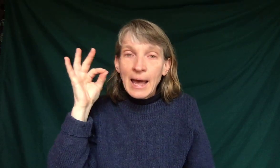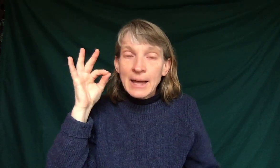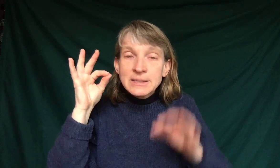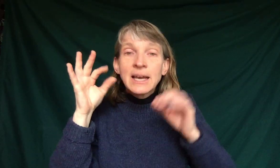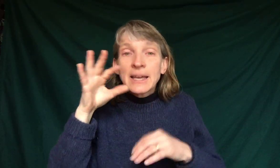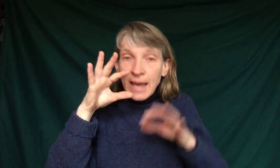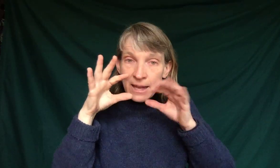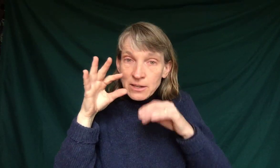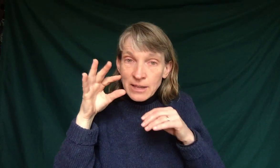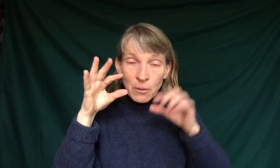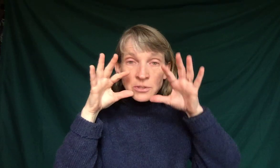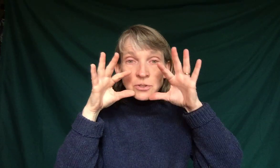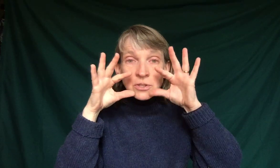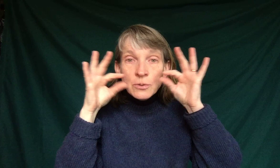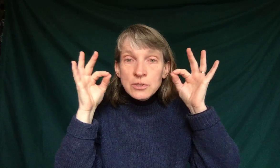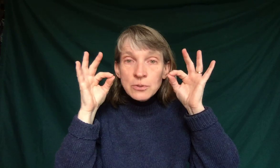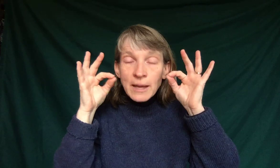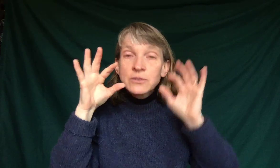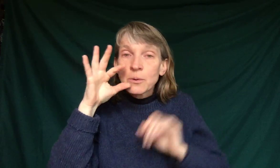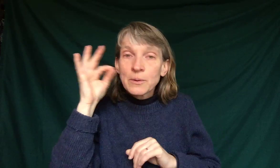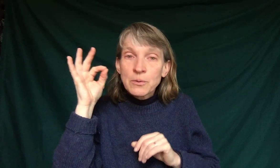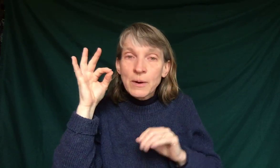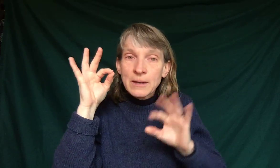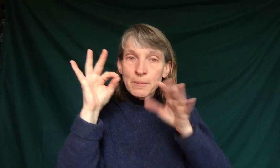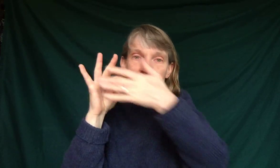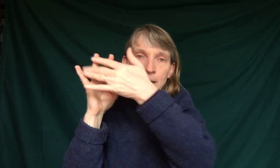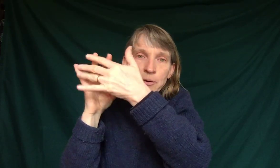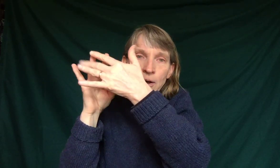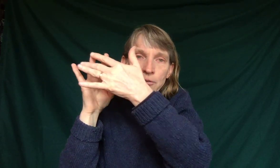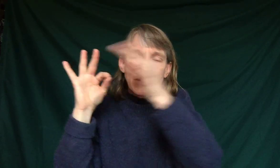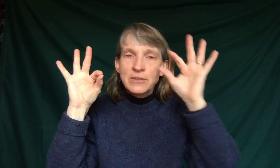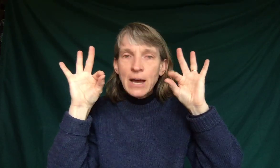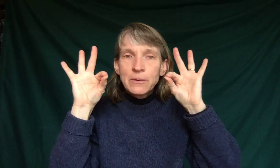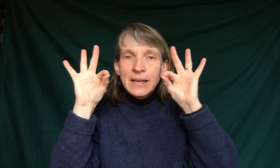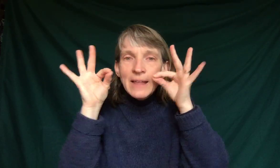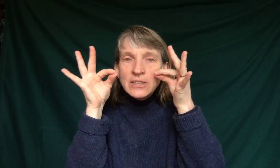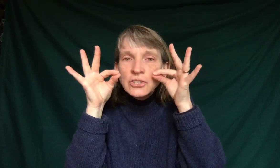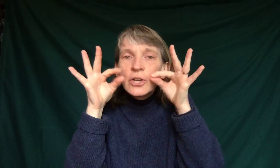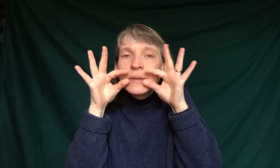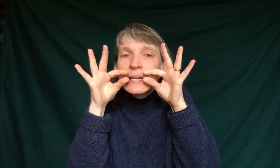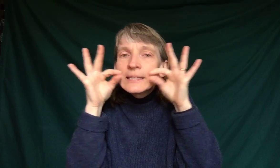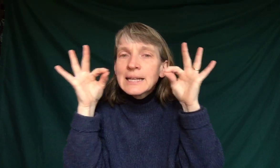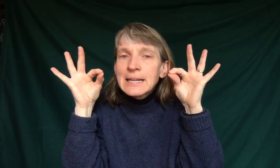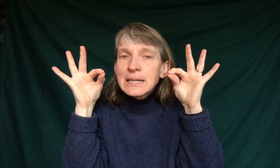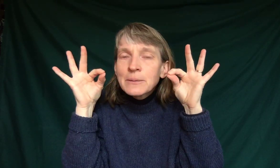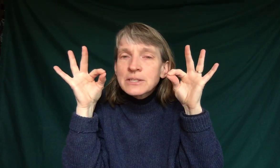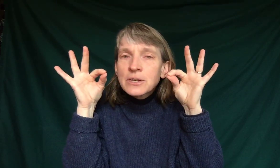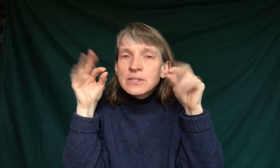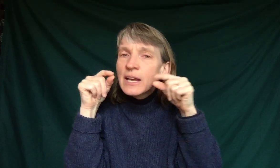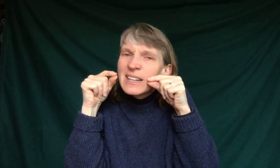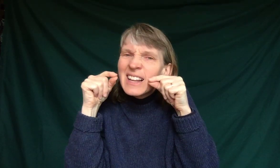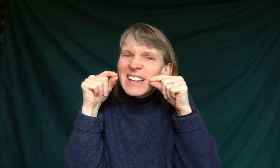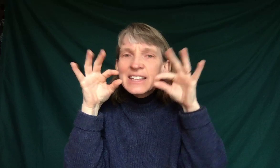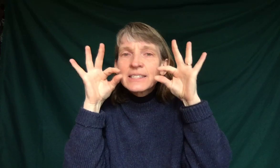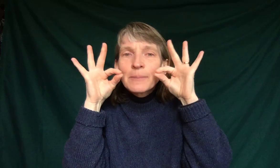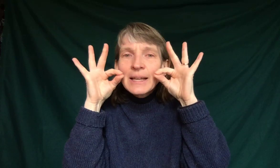cat. Cat, like horse, you can do with two hands or with one, but keep your other fingers out like that to show that it's little whiskers, not like this, but like